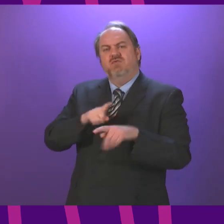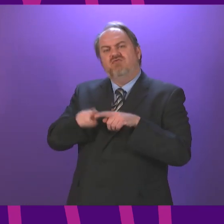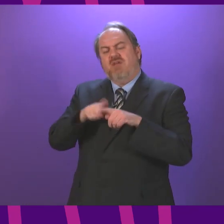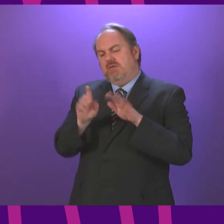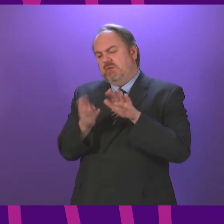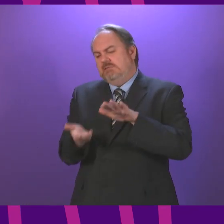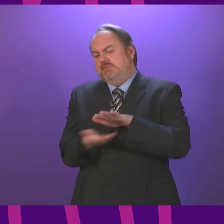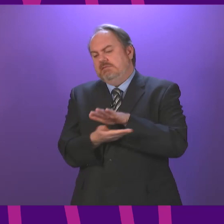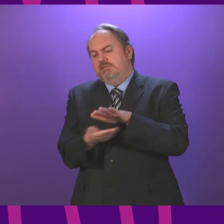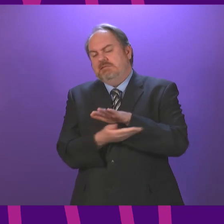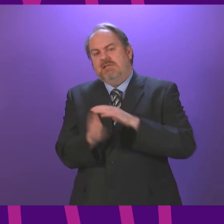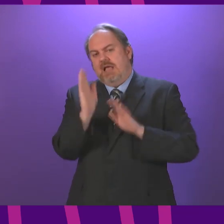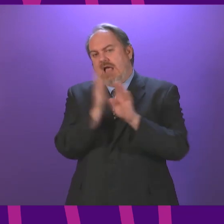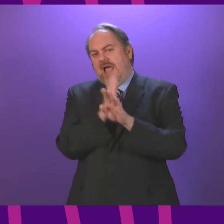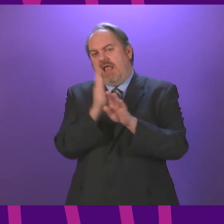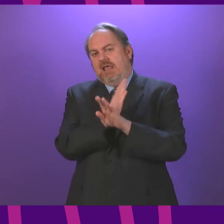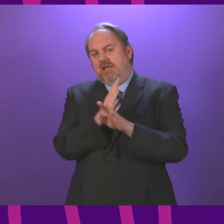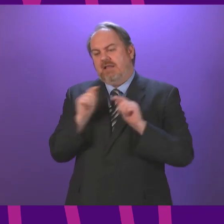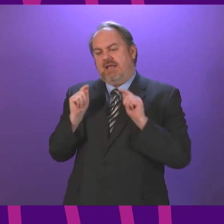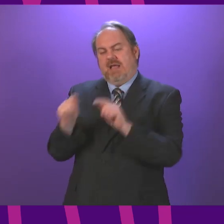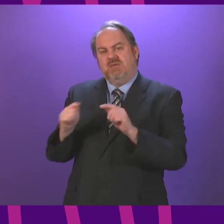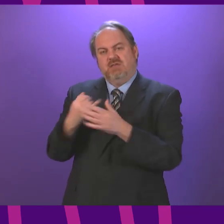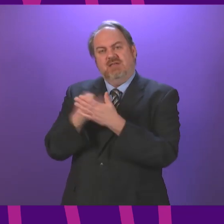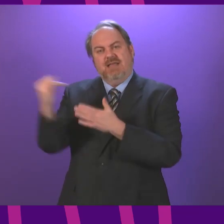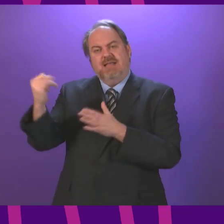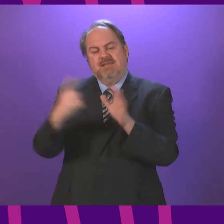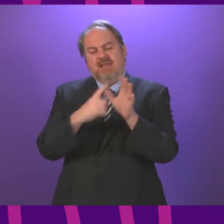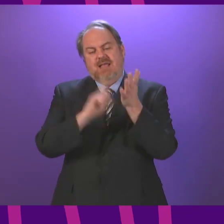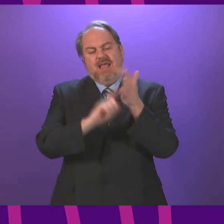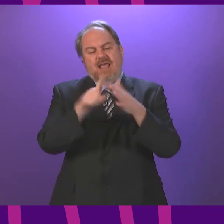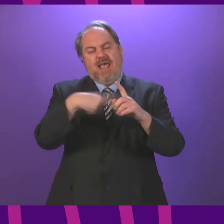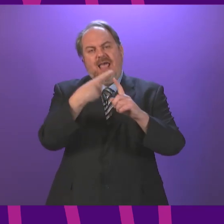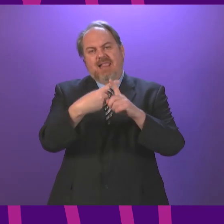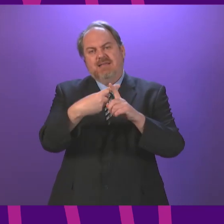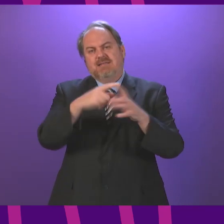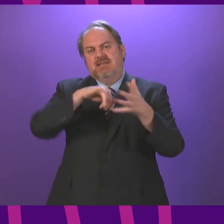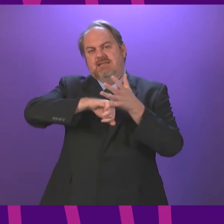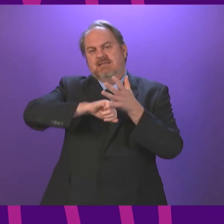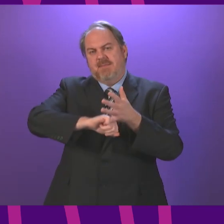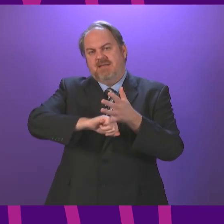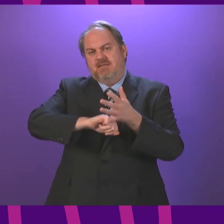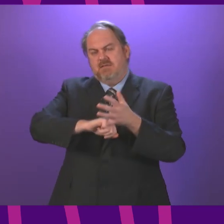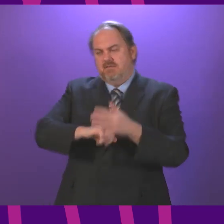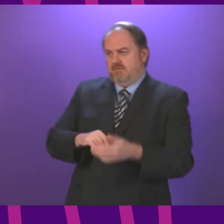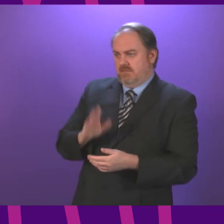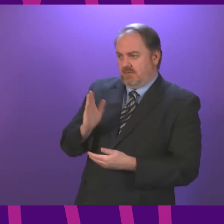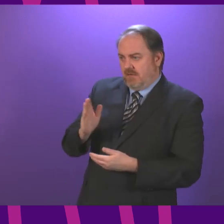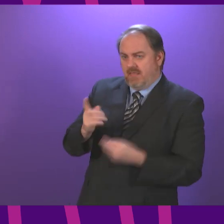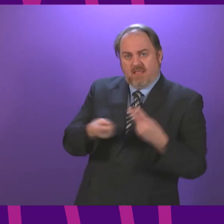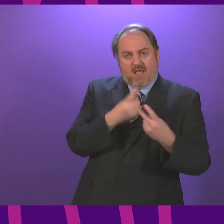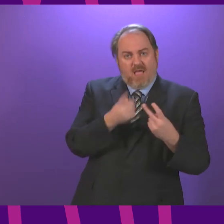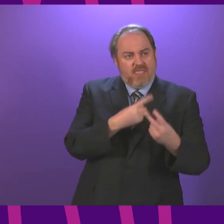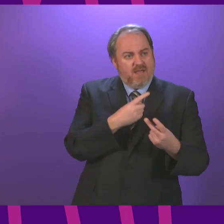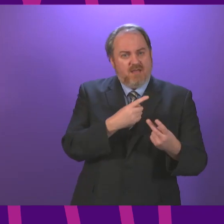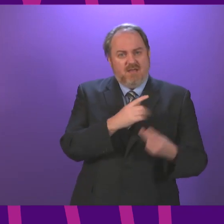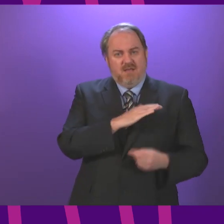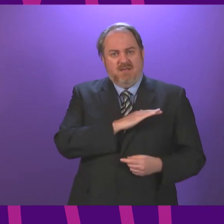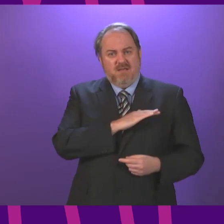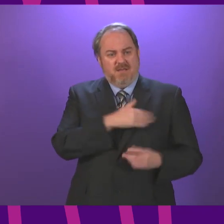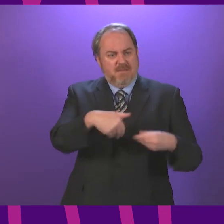the allegations against Mr Salmond under the carpet. And then the other Conservative member asks me to apologise